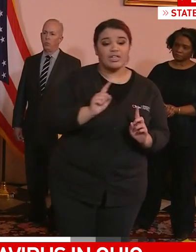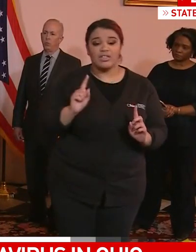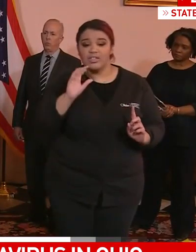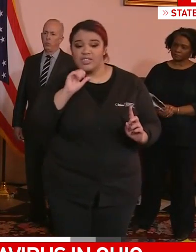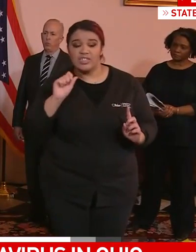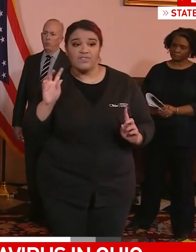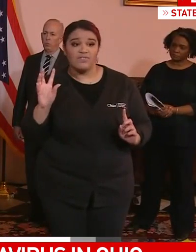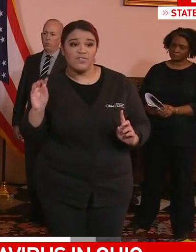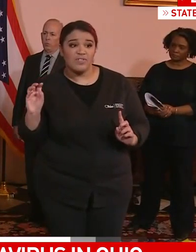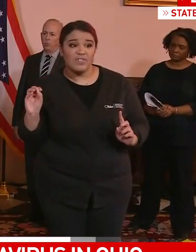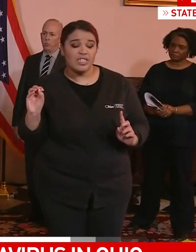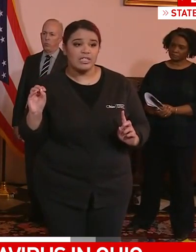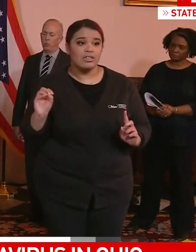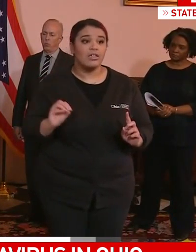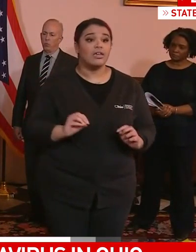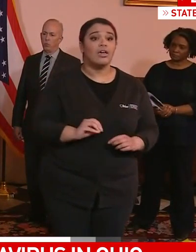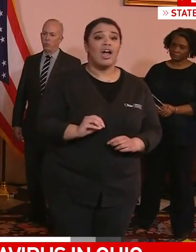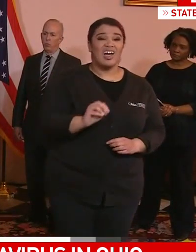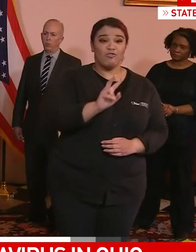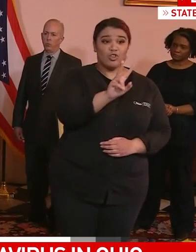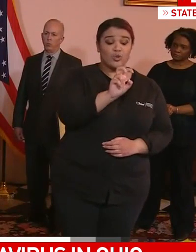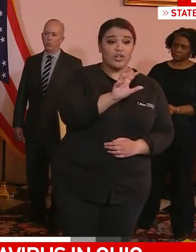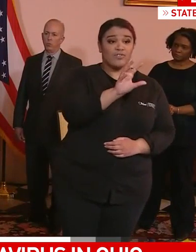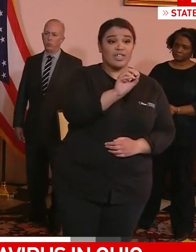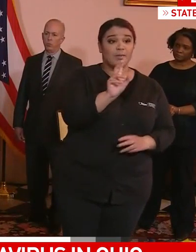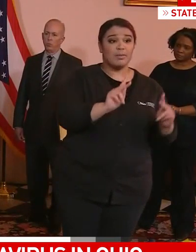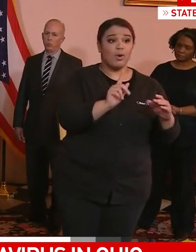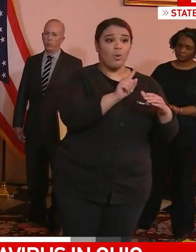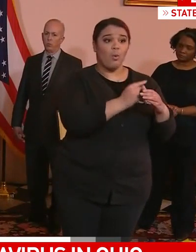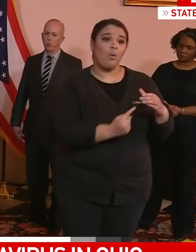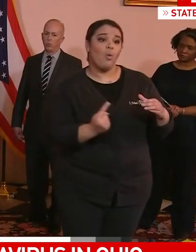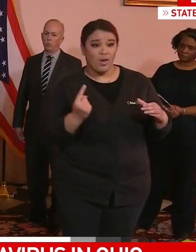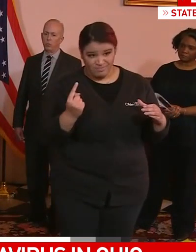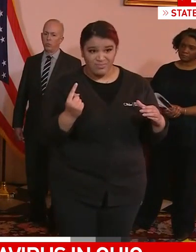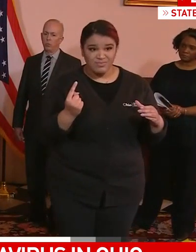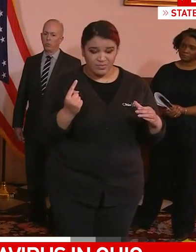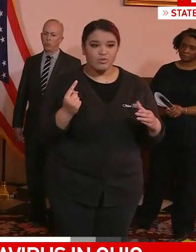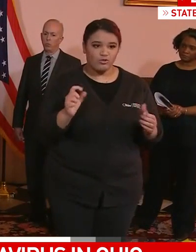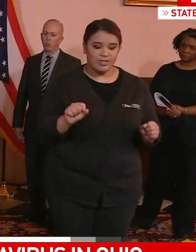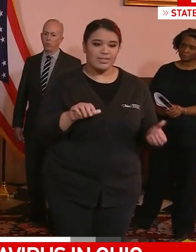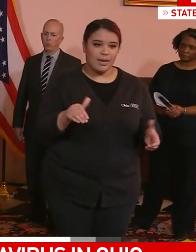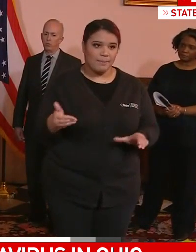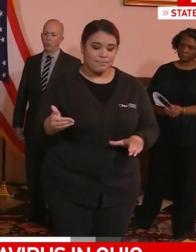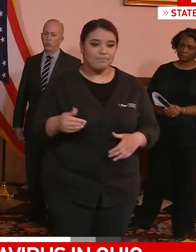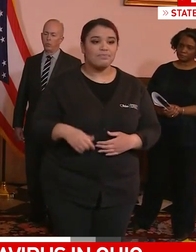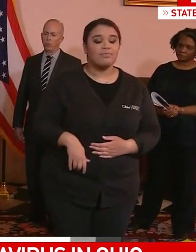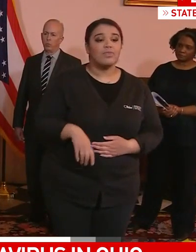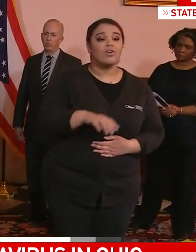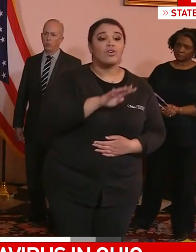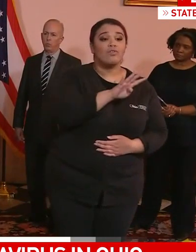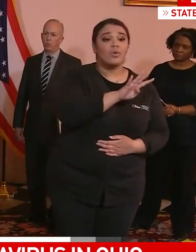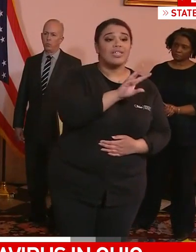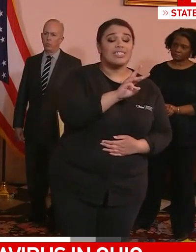1 in 250. Sex, it is 26 females and 41 males.